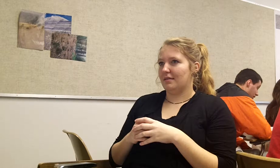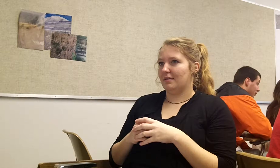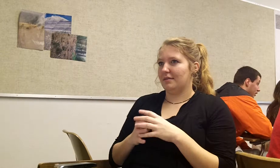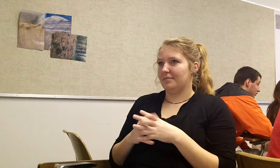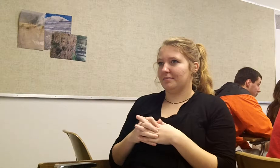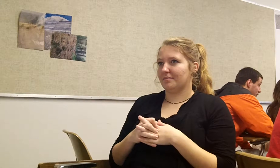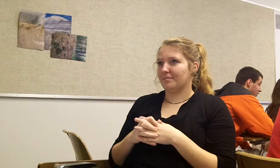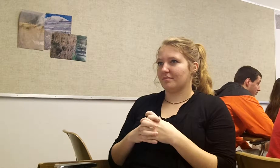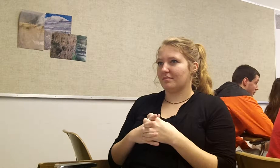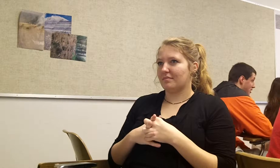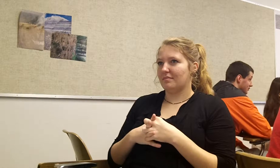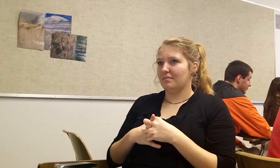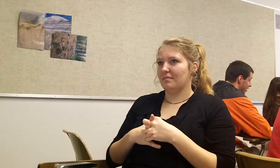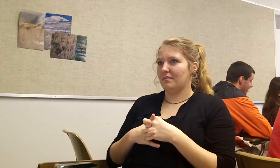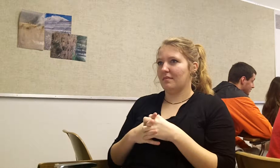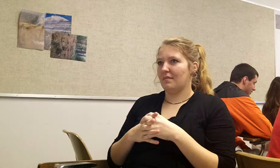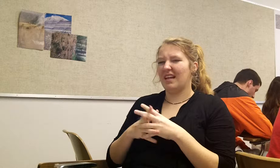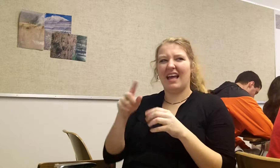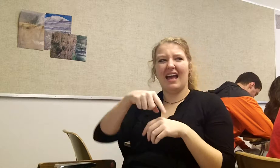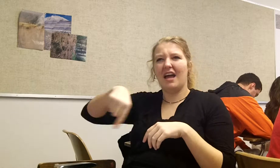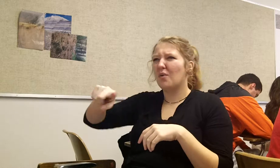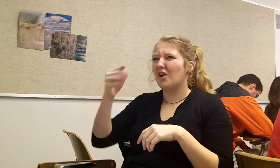I think we have better computer knowledge than me know how to make this bigger.